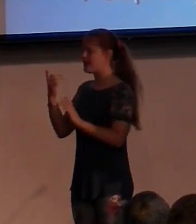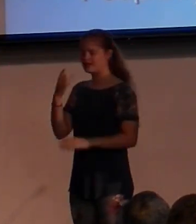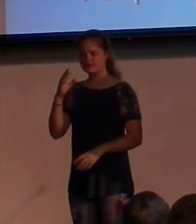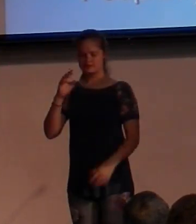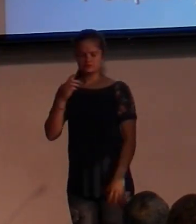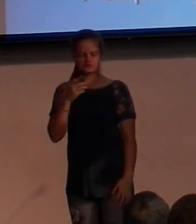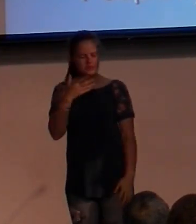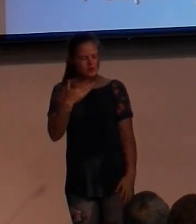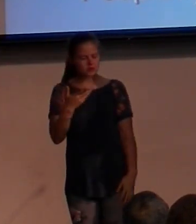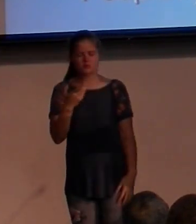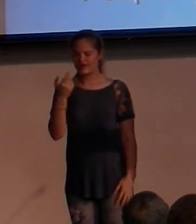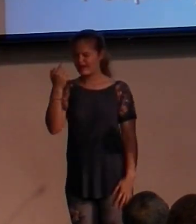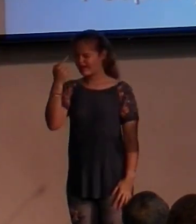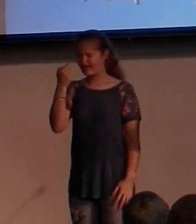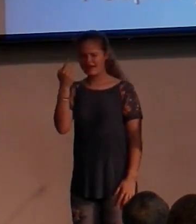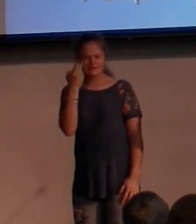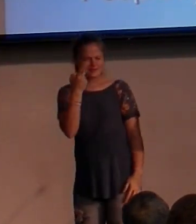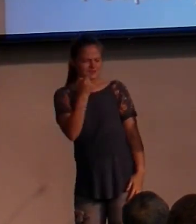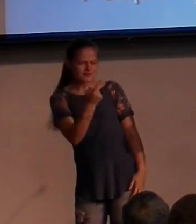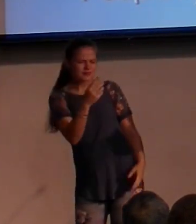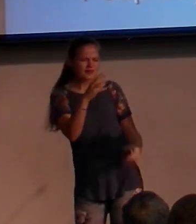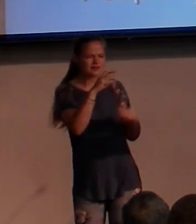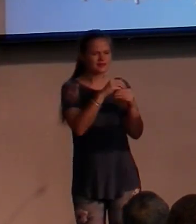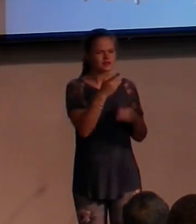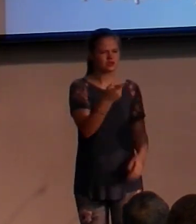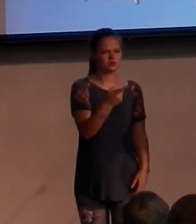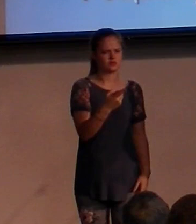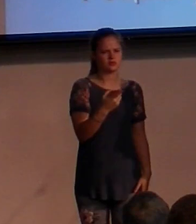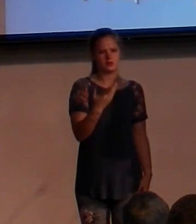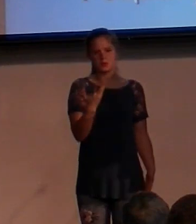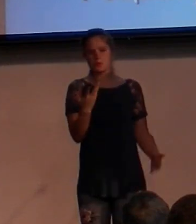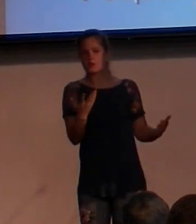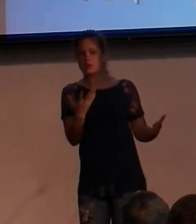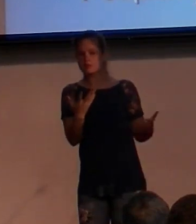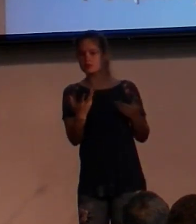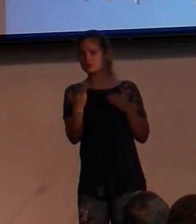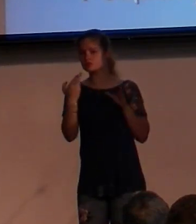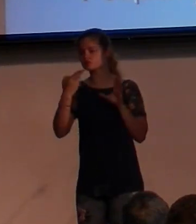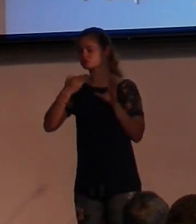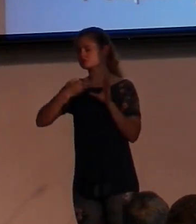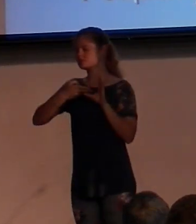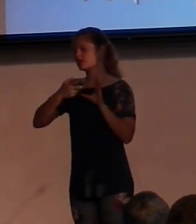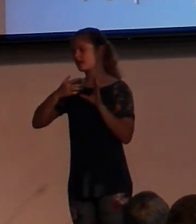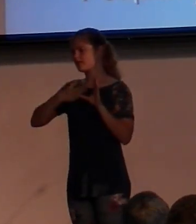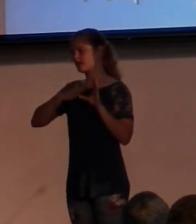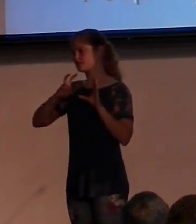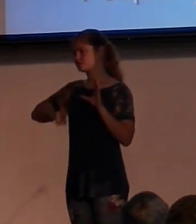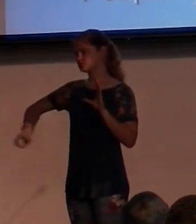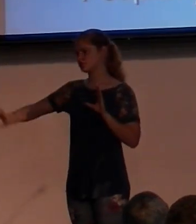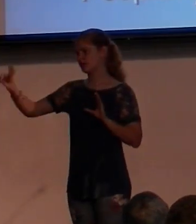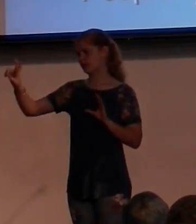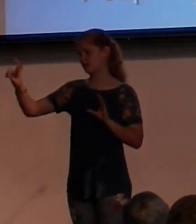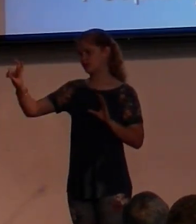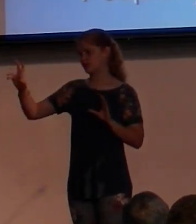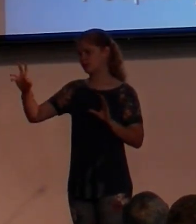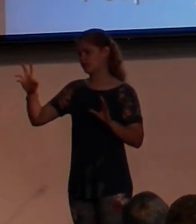man. And in fact, that missionary said, "Tim, why don't you join me on the journey?"